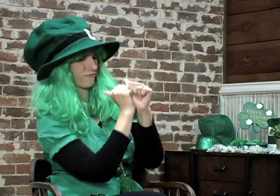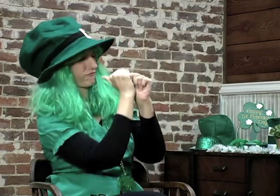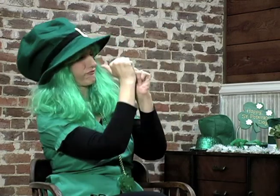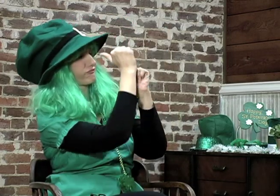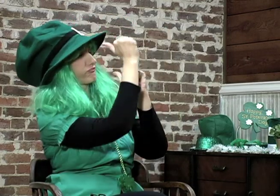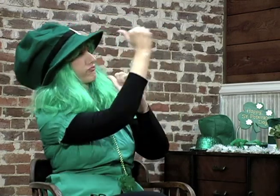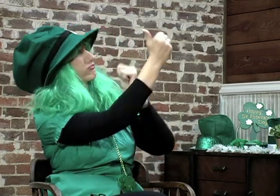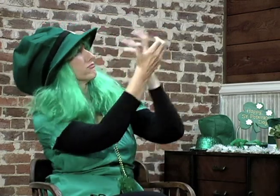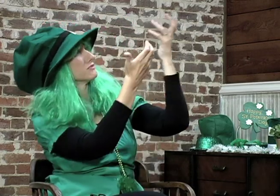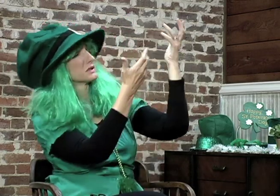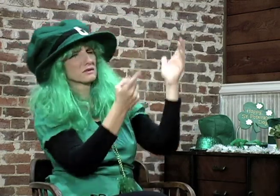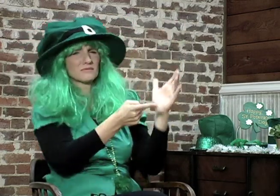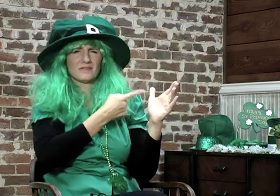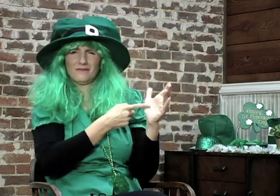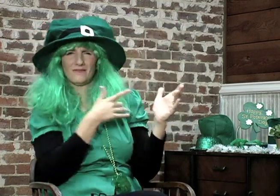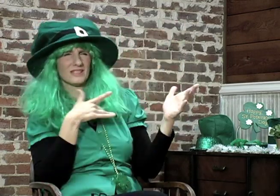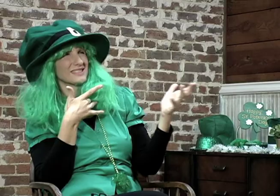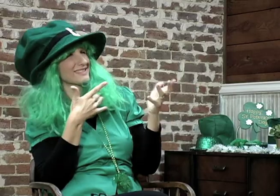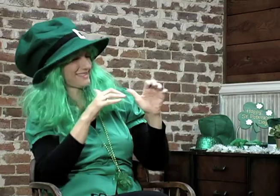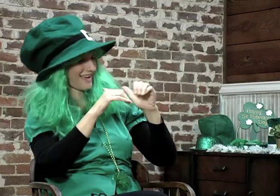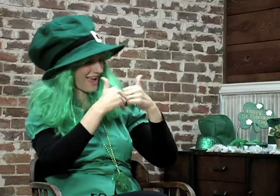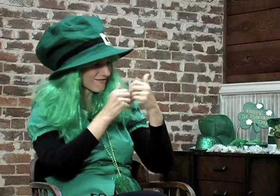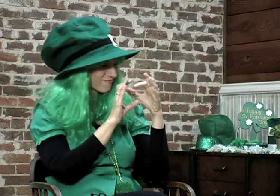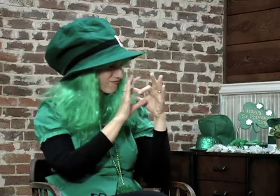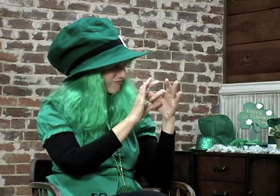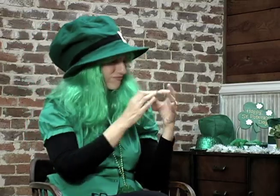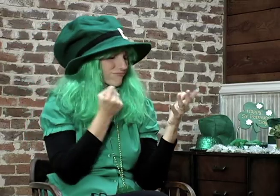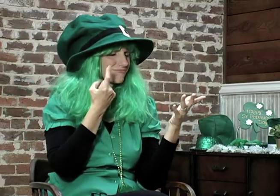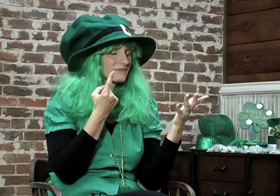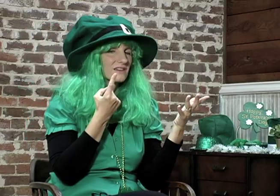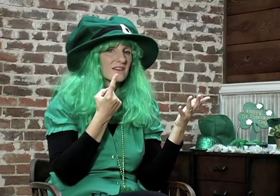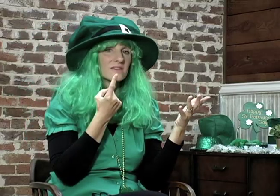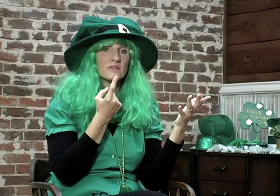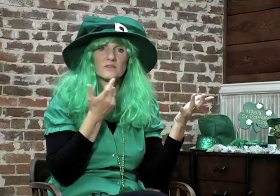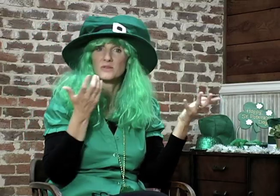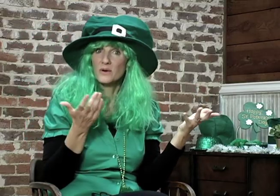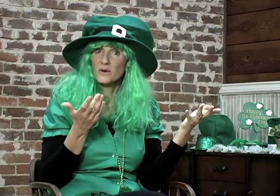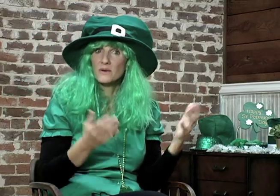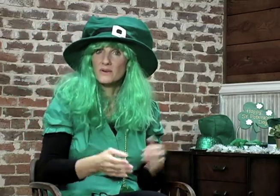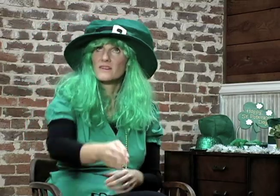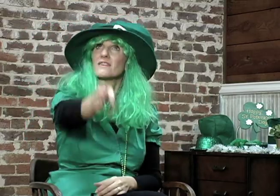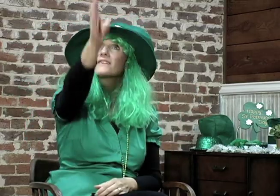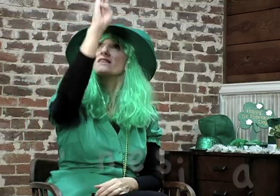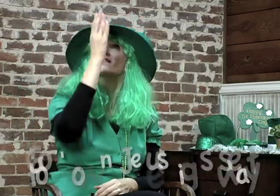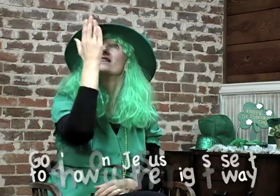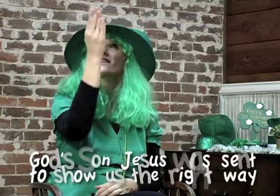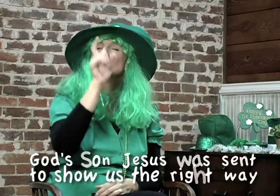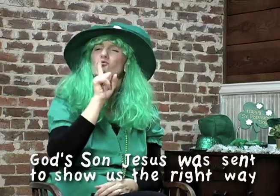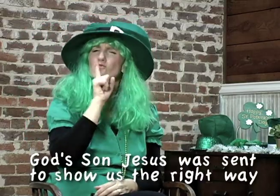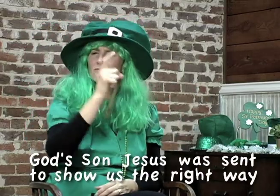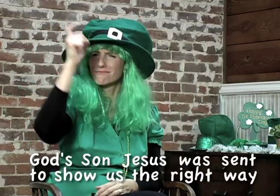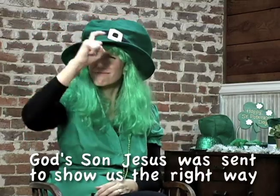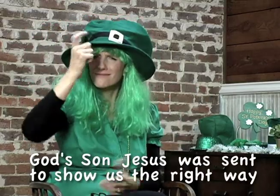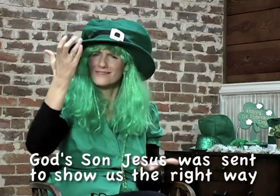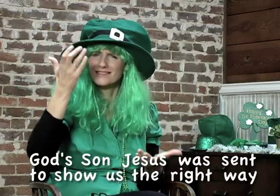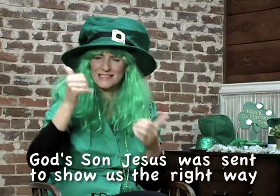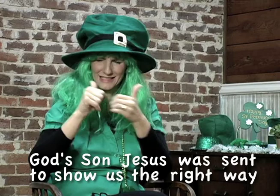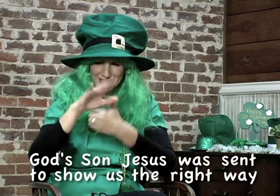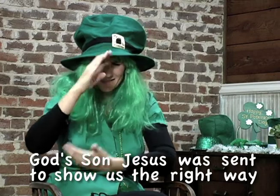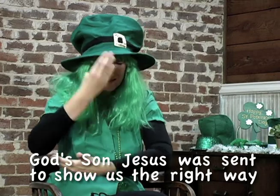God seems so far away from us as people. And God knew that we would have a hard time to understand and relate. So God in